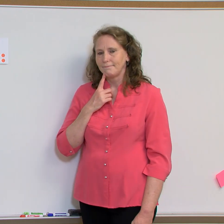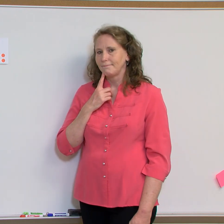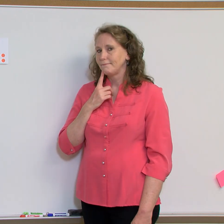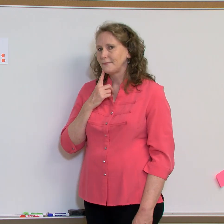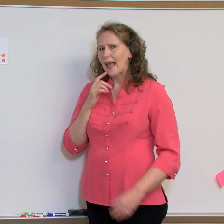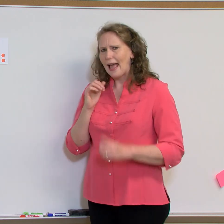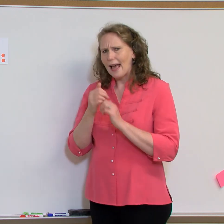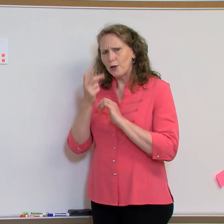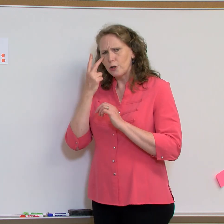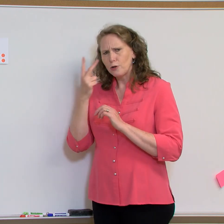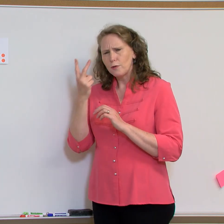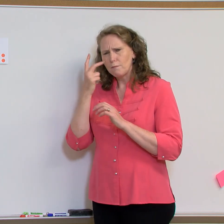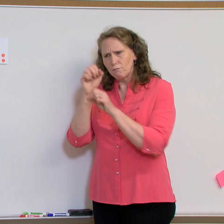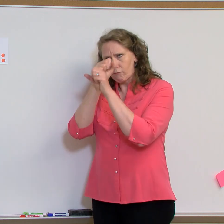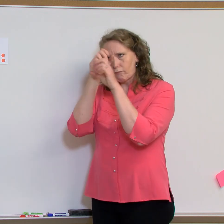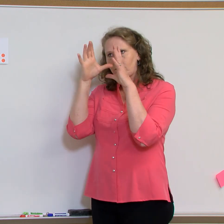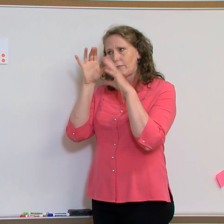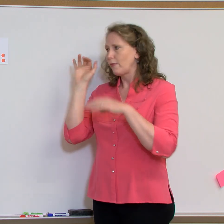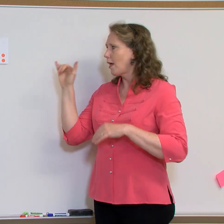How did you see it?